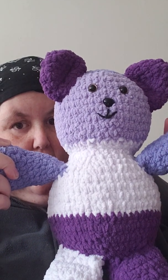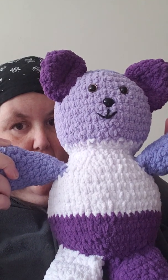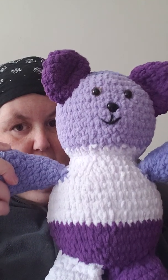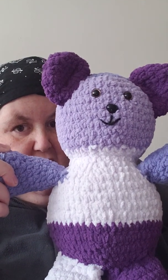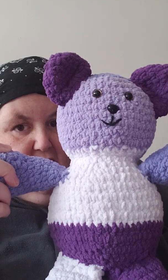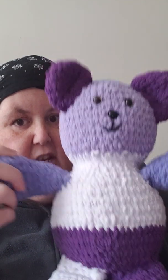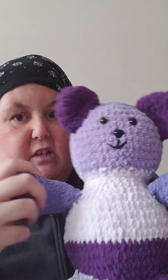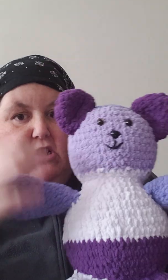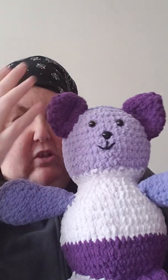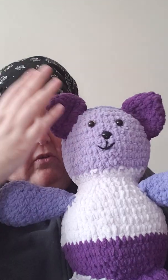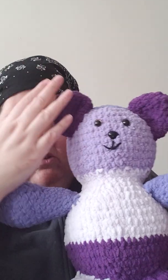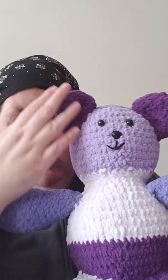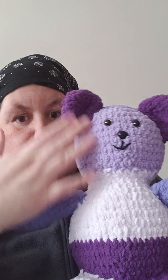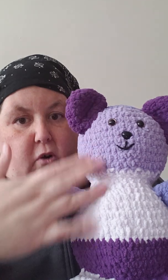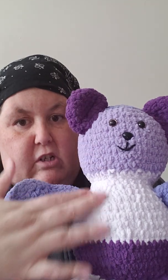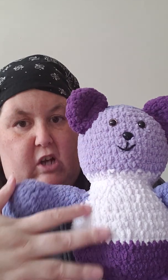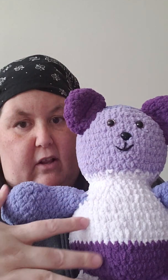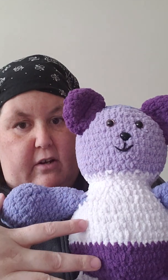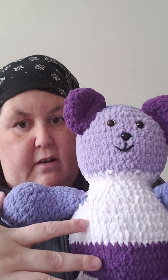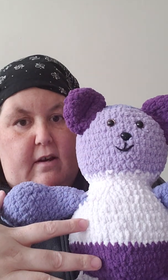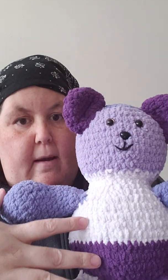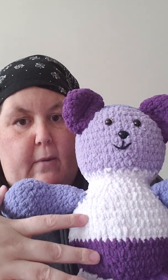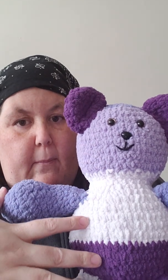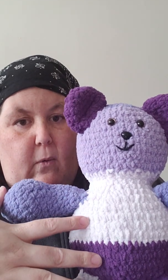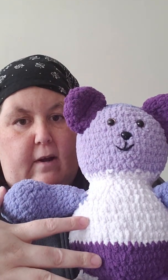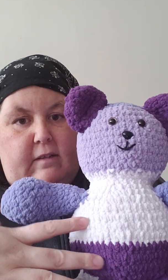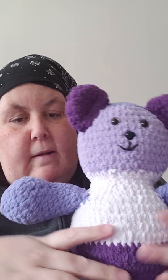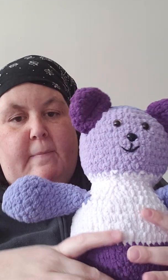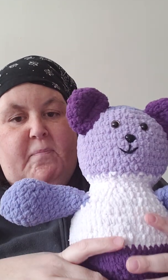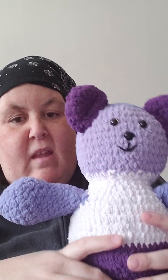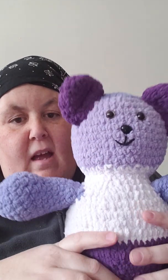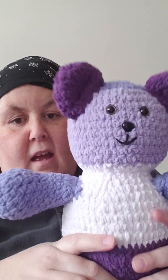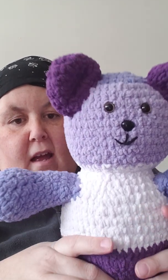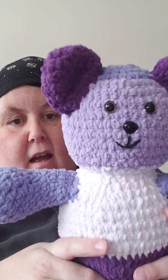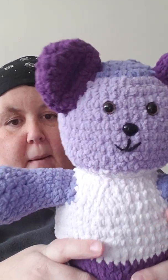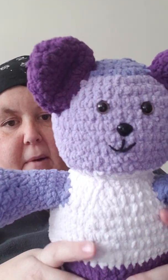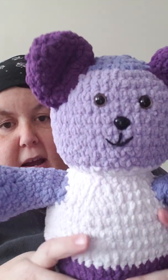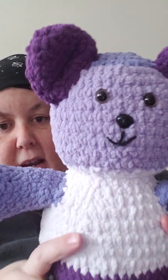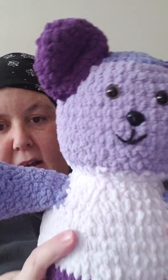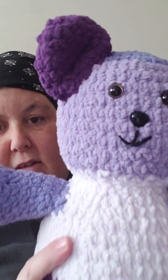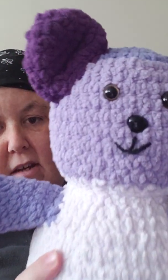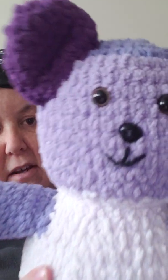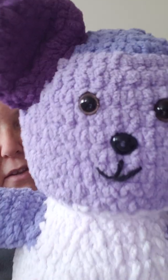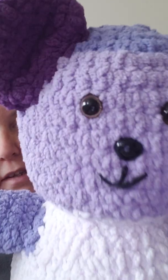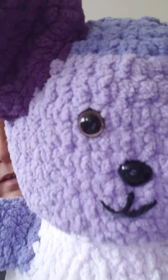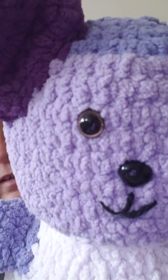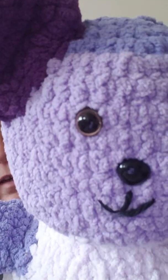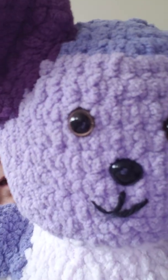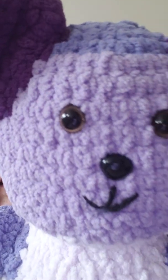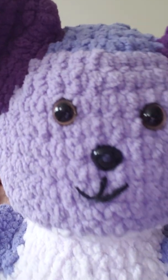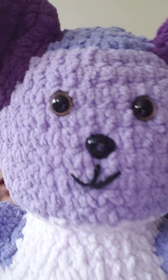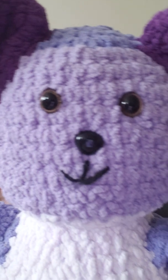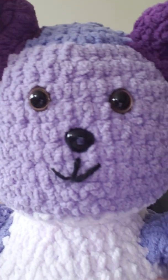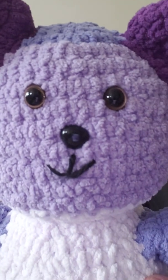as this and just do 2 more solid purple ones. But yes, I call her Yellow